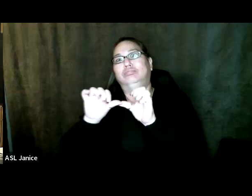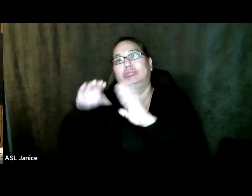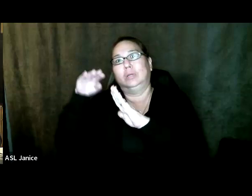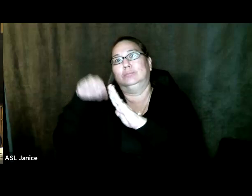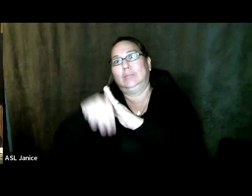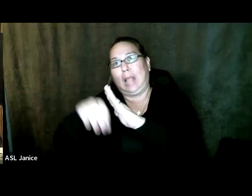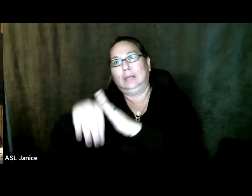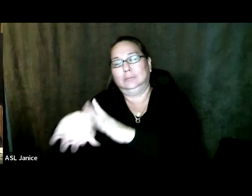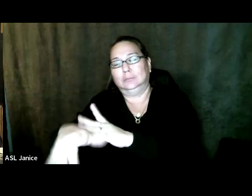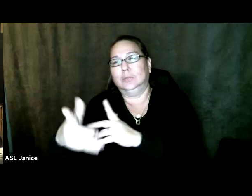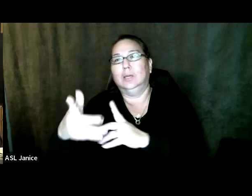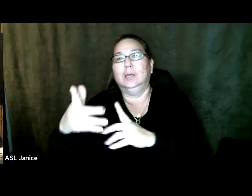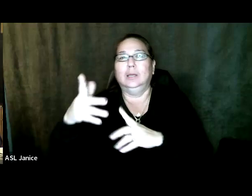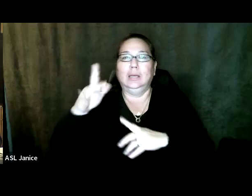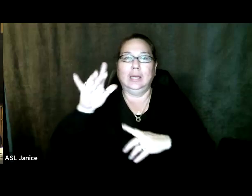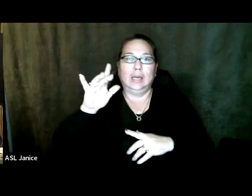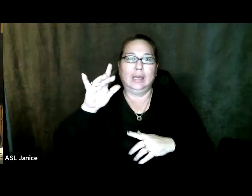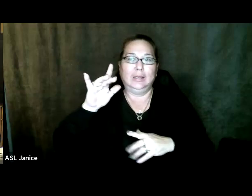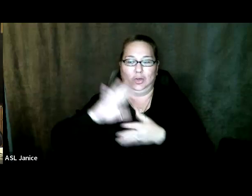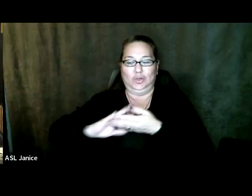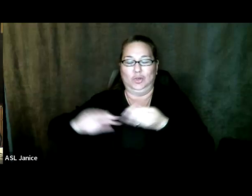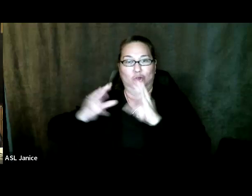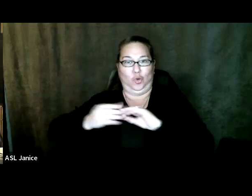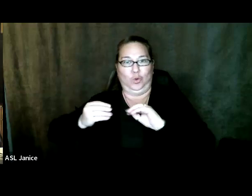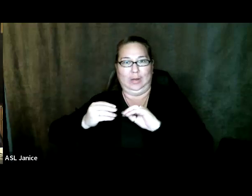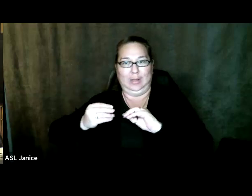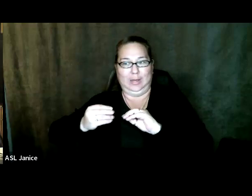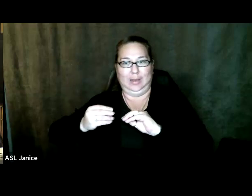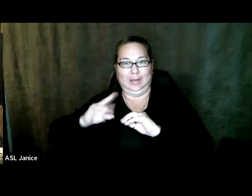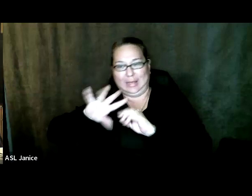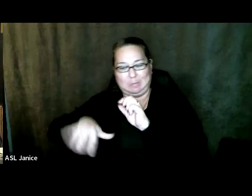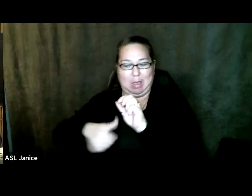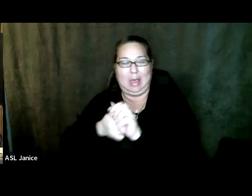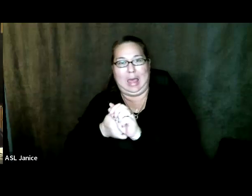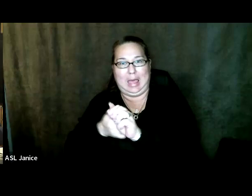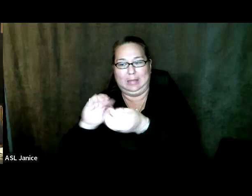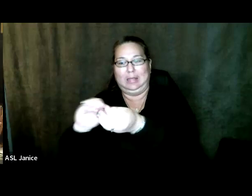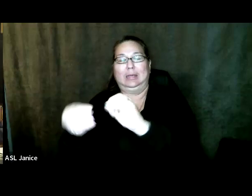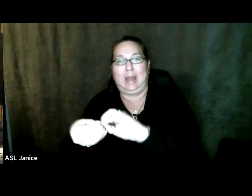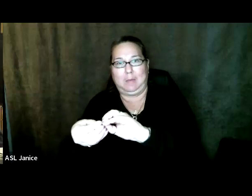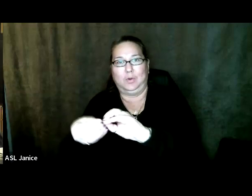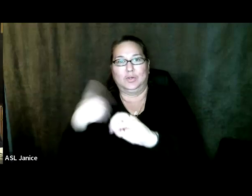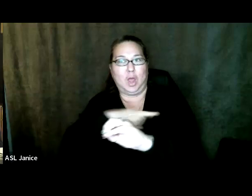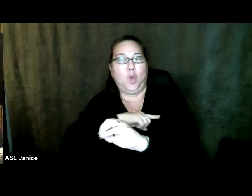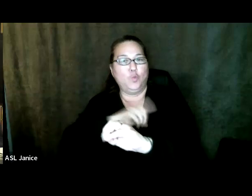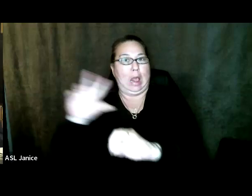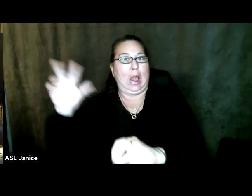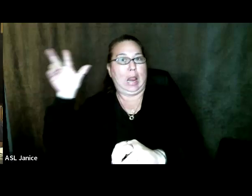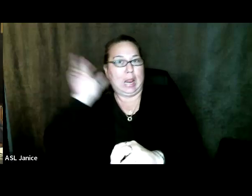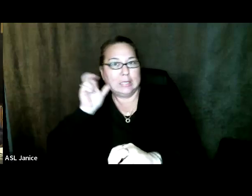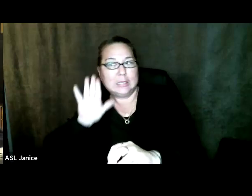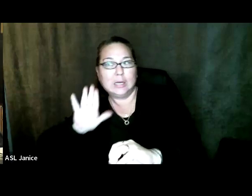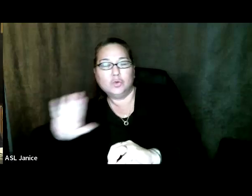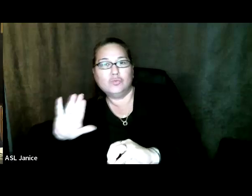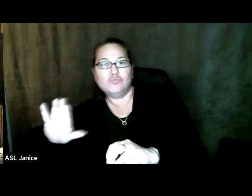in the numbers that is more troubling. And I think we're getting to the point we're taking that very seriously and making sure we're giving those schools, doing